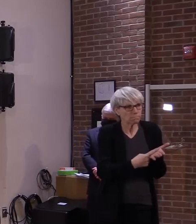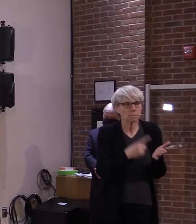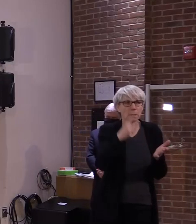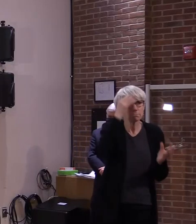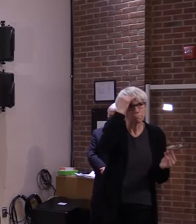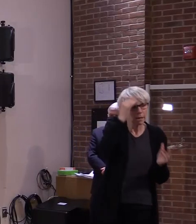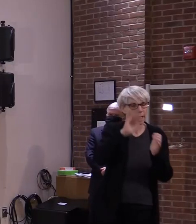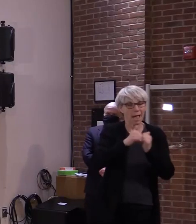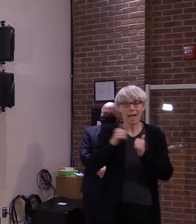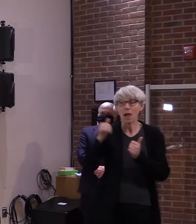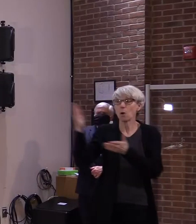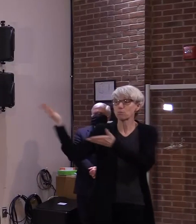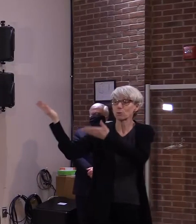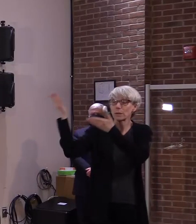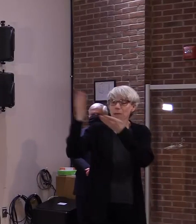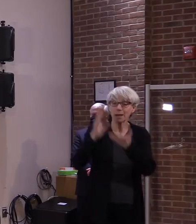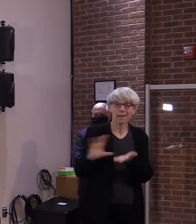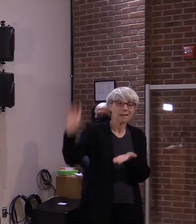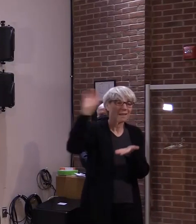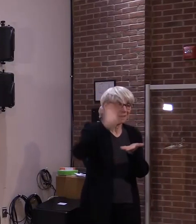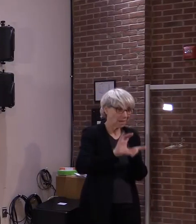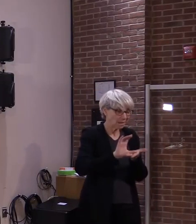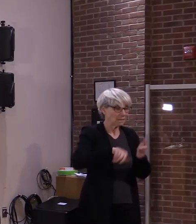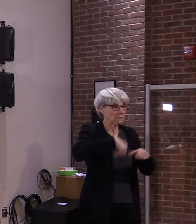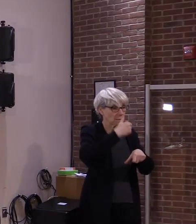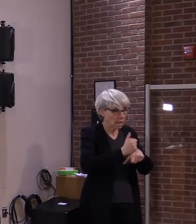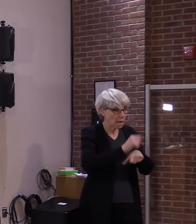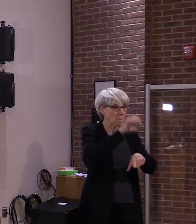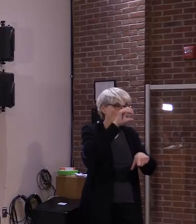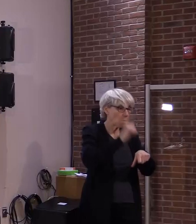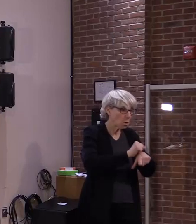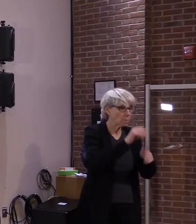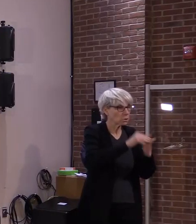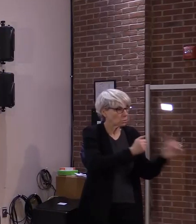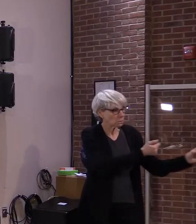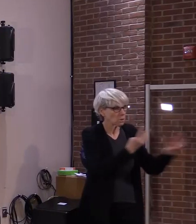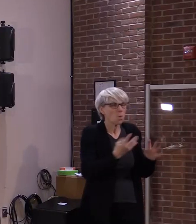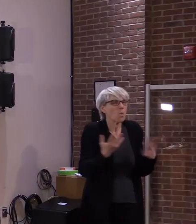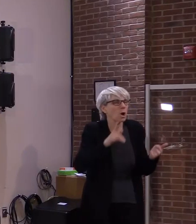be deployed on campus as opposed to making people travel off campus.